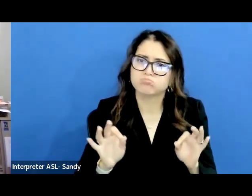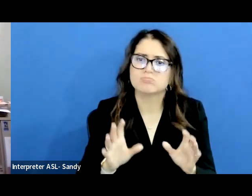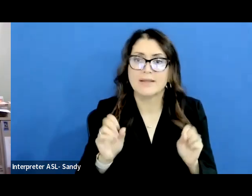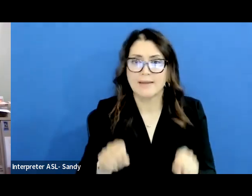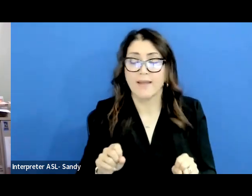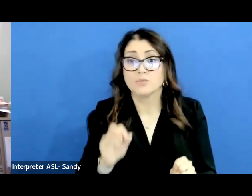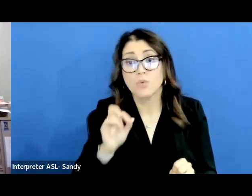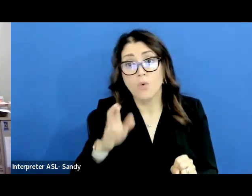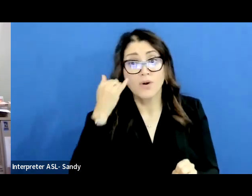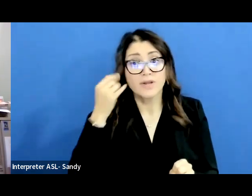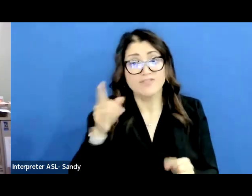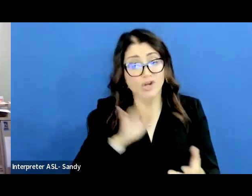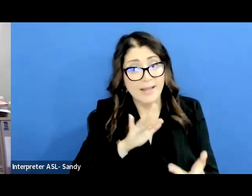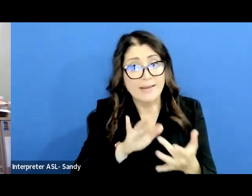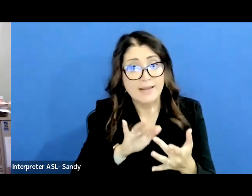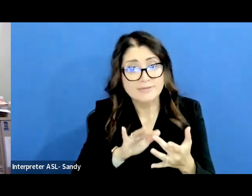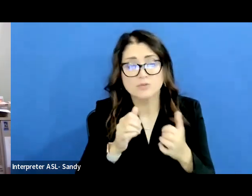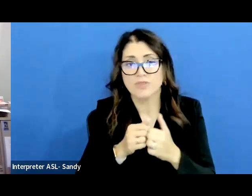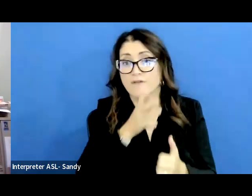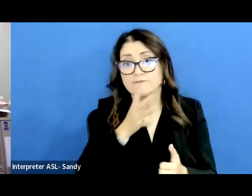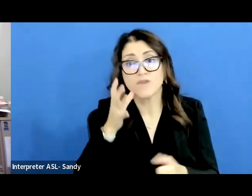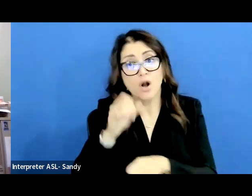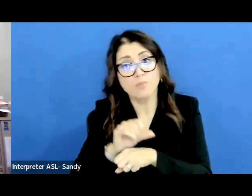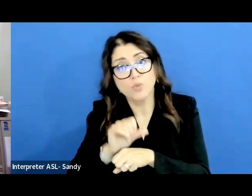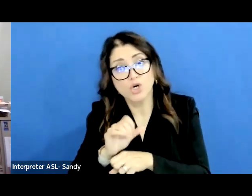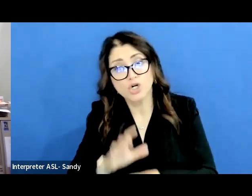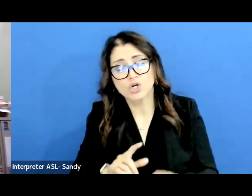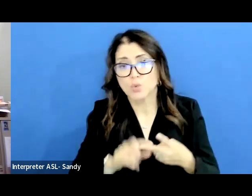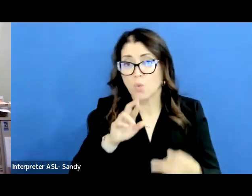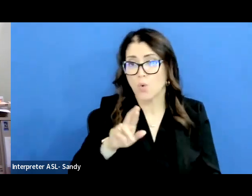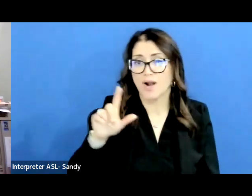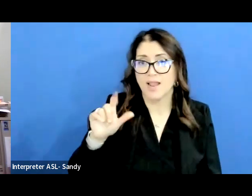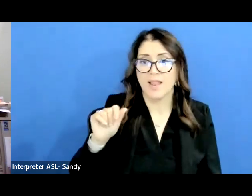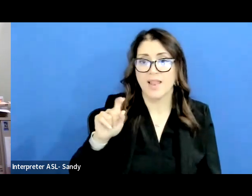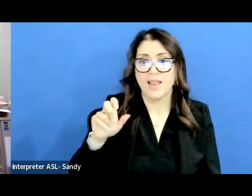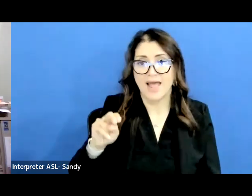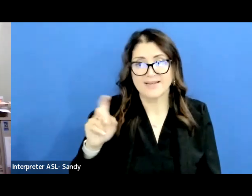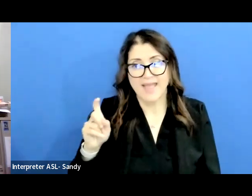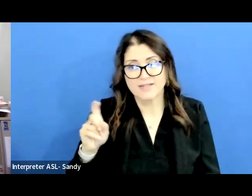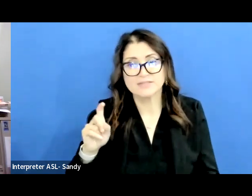you're connected with the farm worker or the Latinx immigrant community in your area,